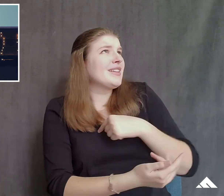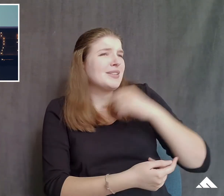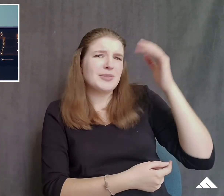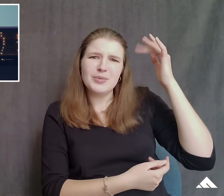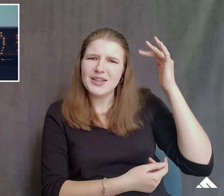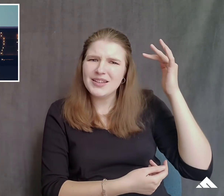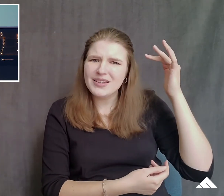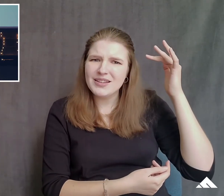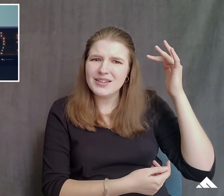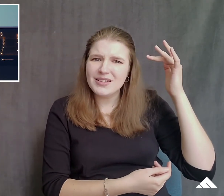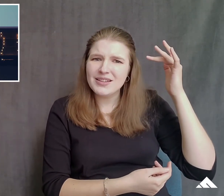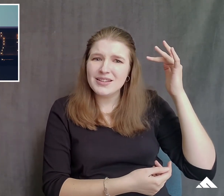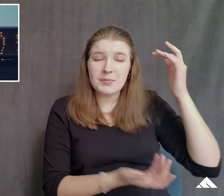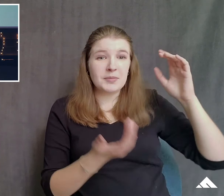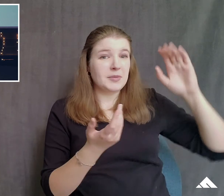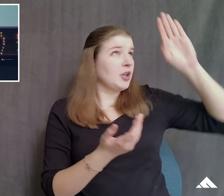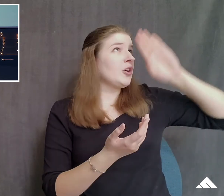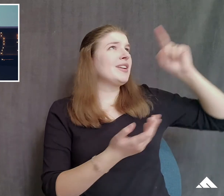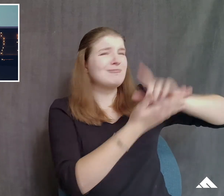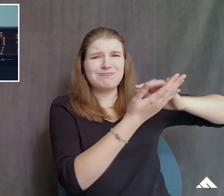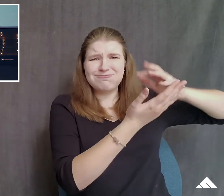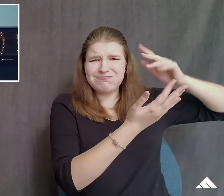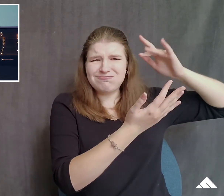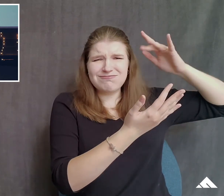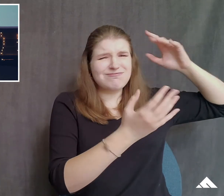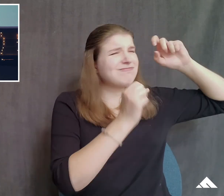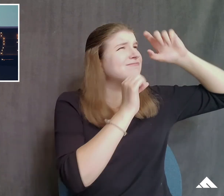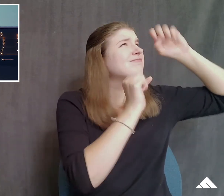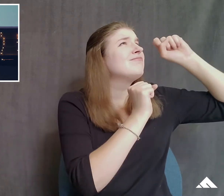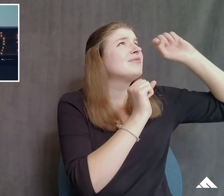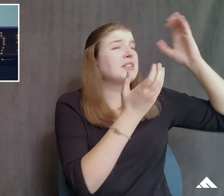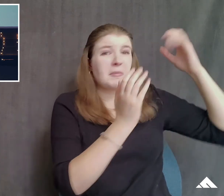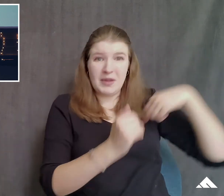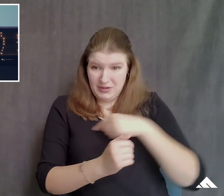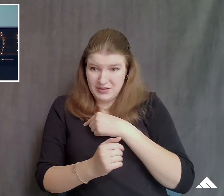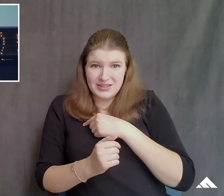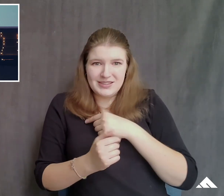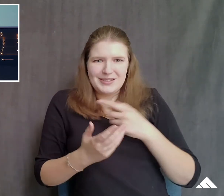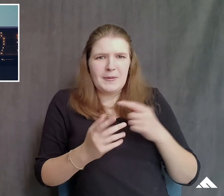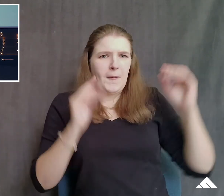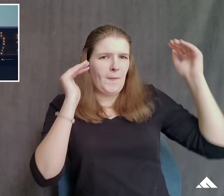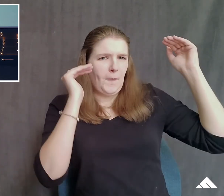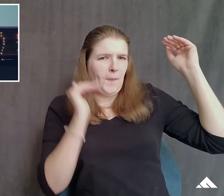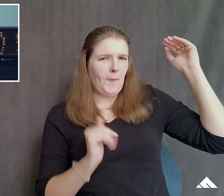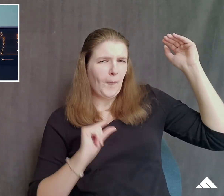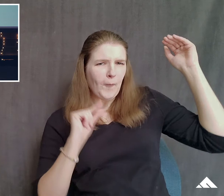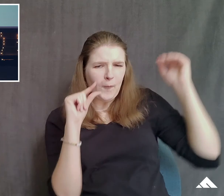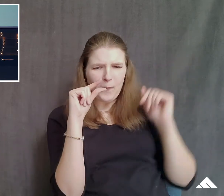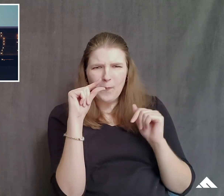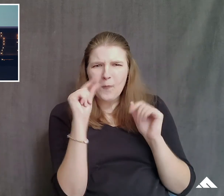I mean, compared to the majesty of God, we're just little insignificant beings. That's all we are. Just a bit.